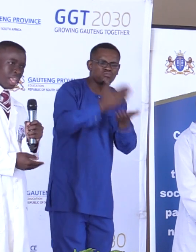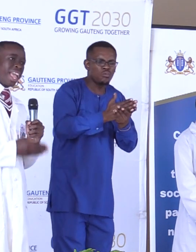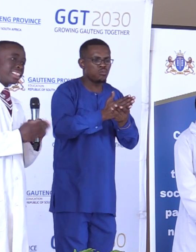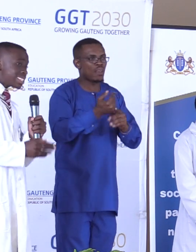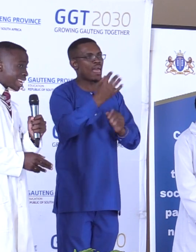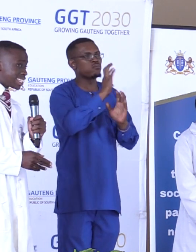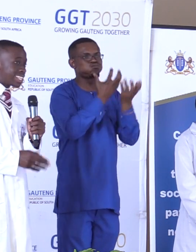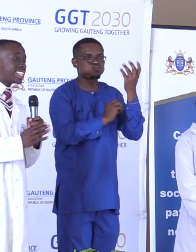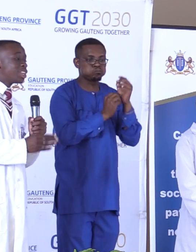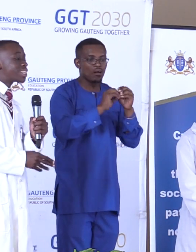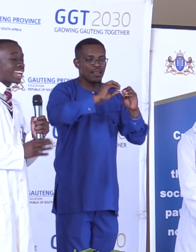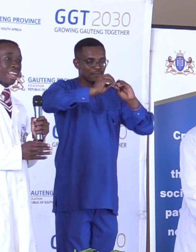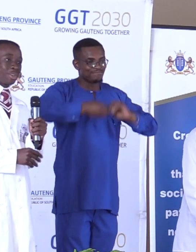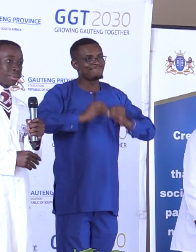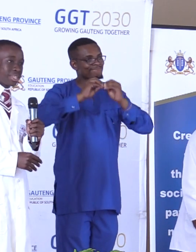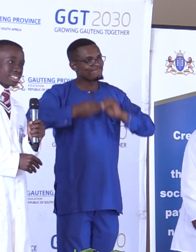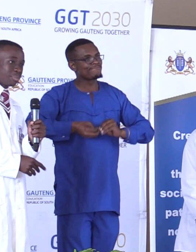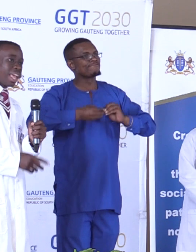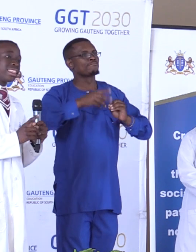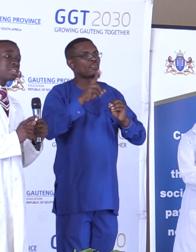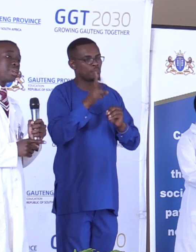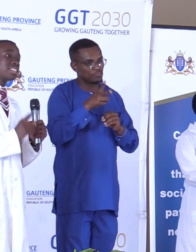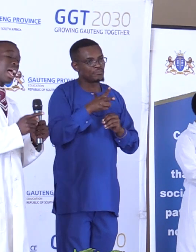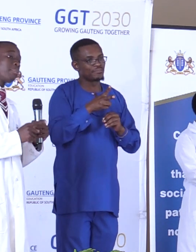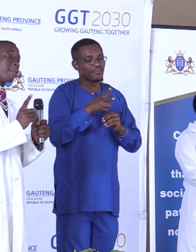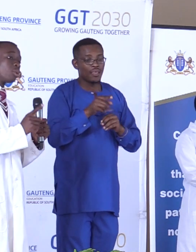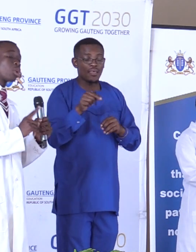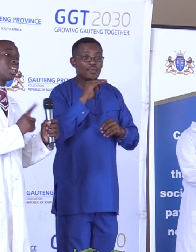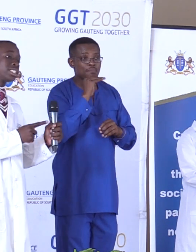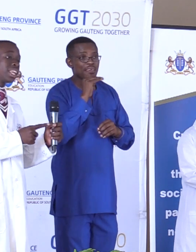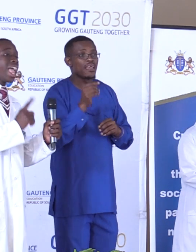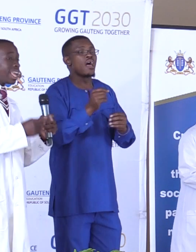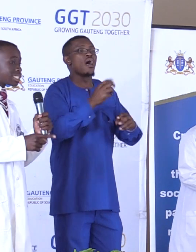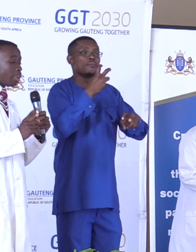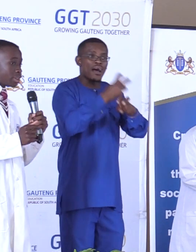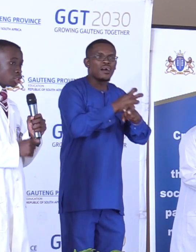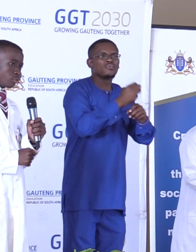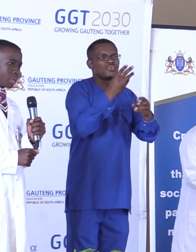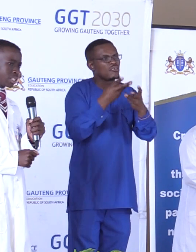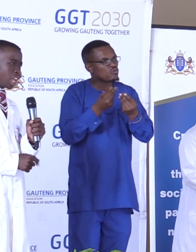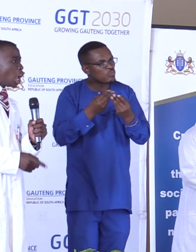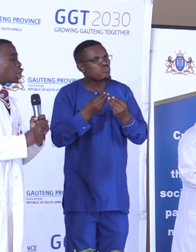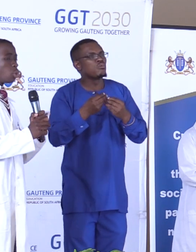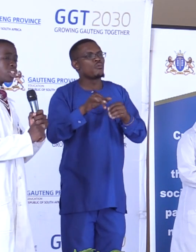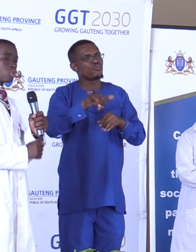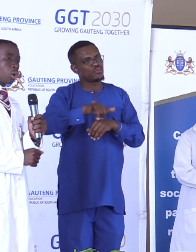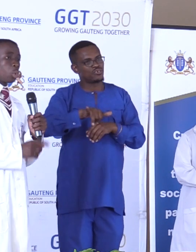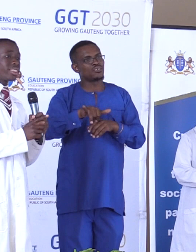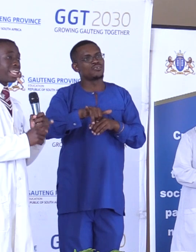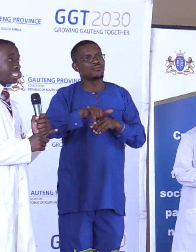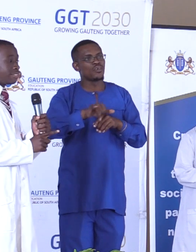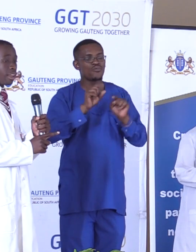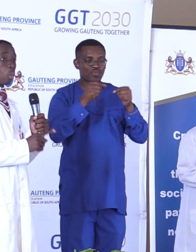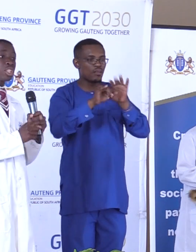disposal. This action is done using color-coded bins. These bins help both collecting and separation of waste. You wouldn't struggle